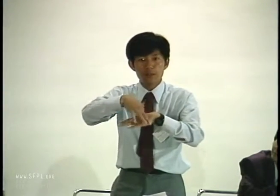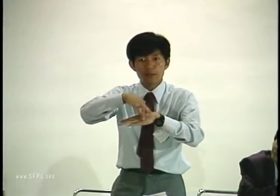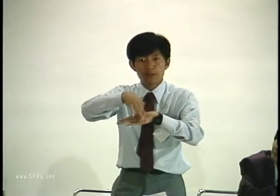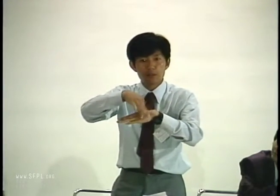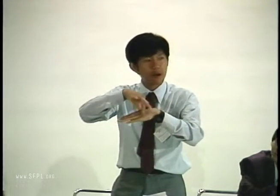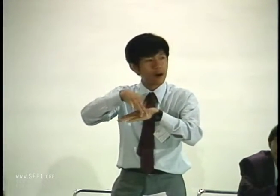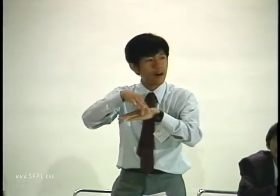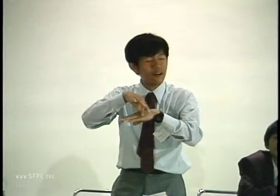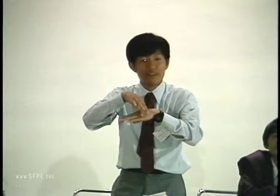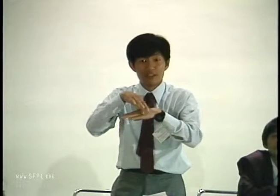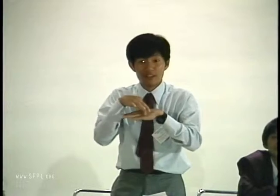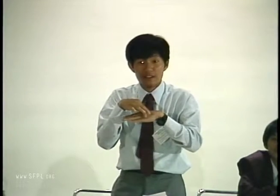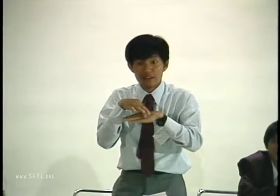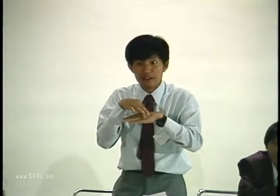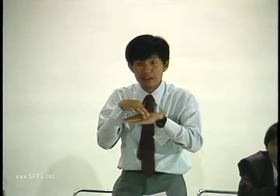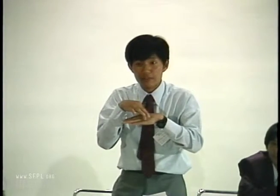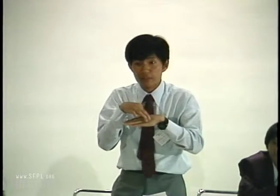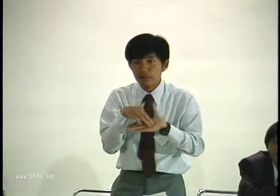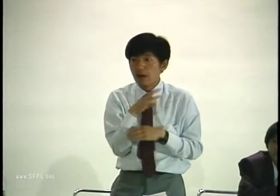was just so fascinated with the geography.